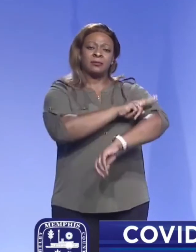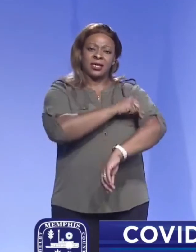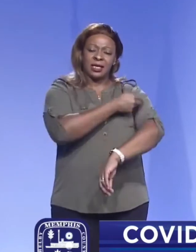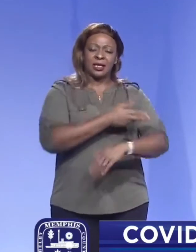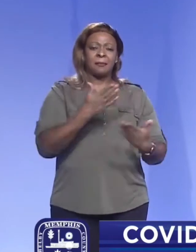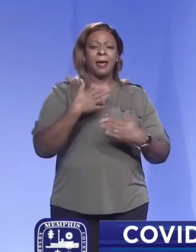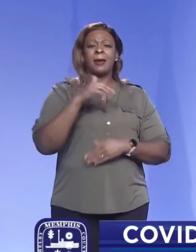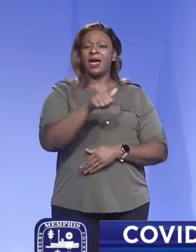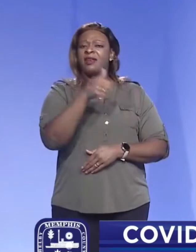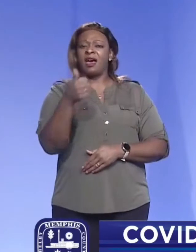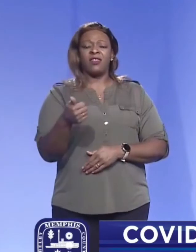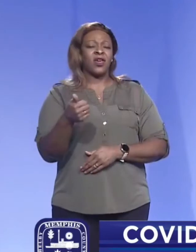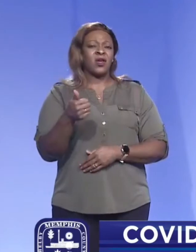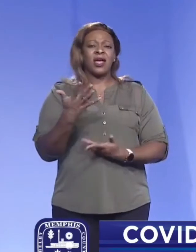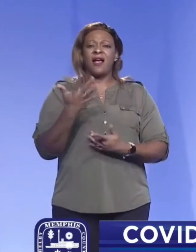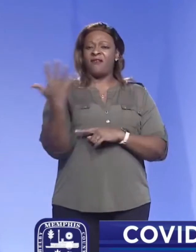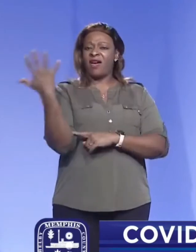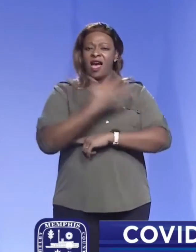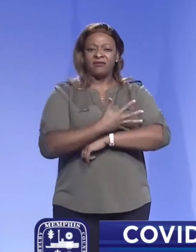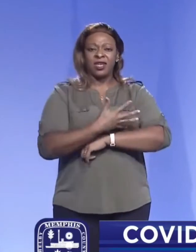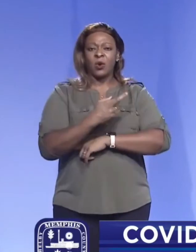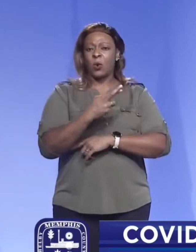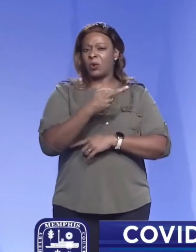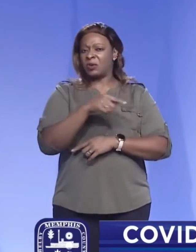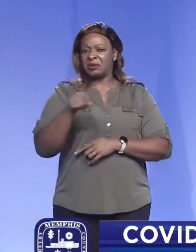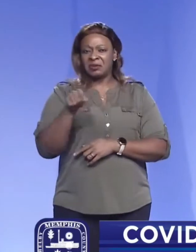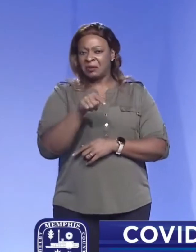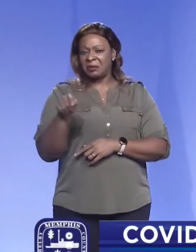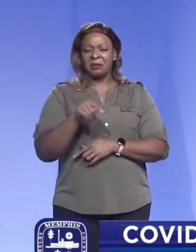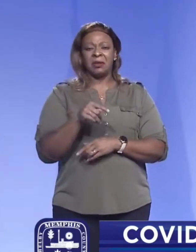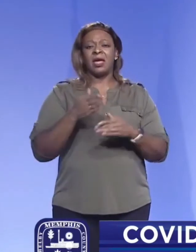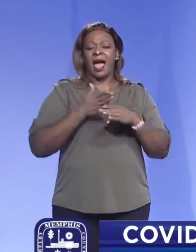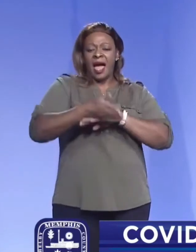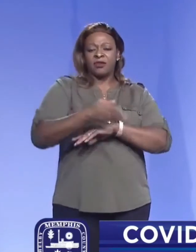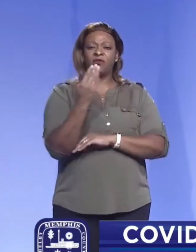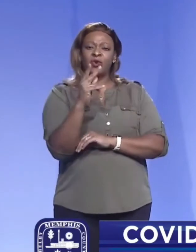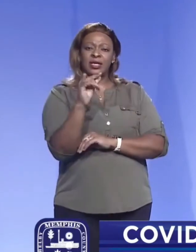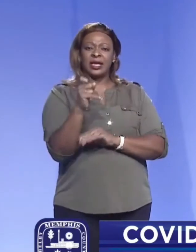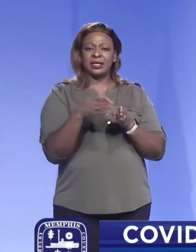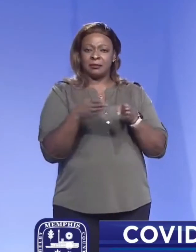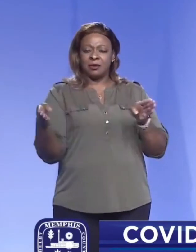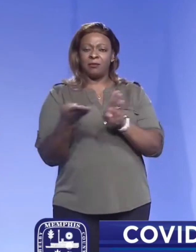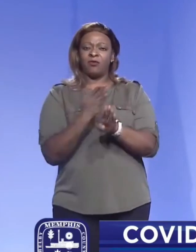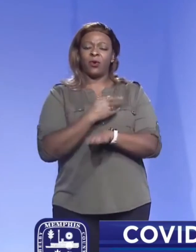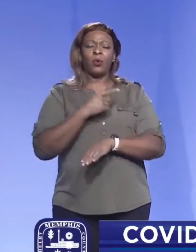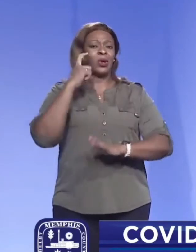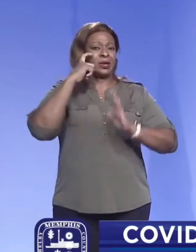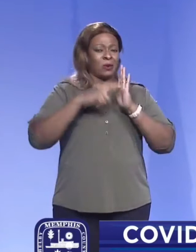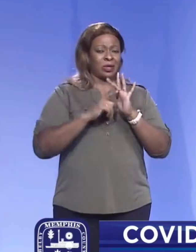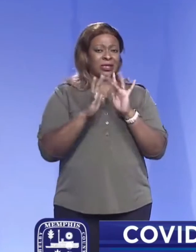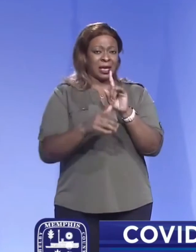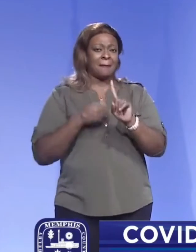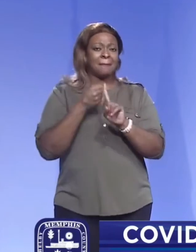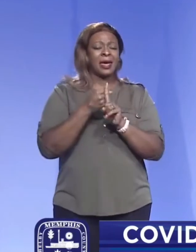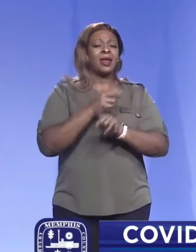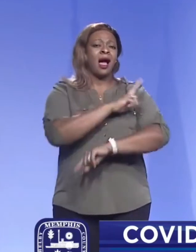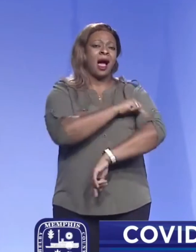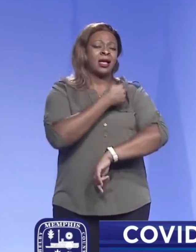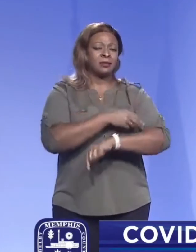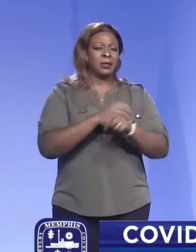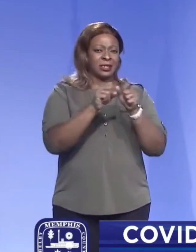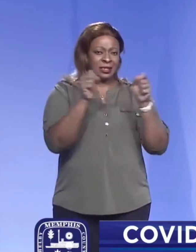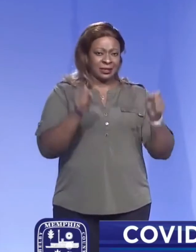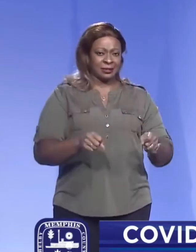may be another 5 days or so beyond that 14-day period before we see the impact on hospital